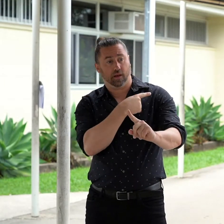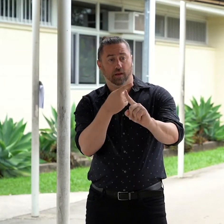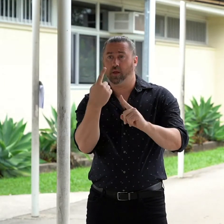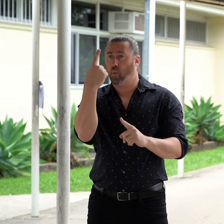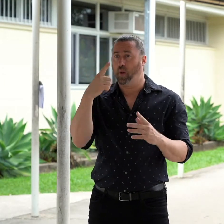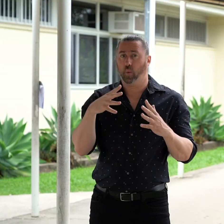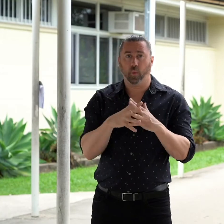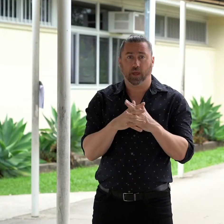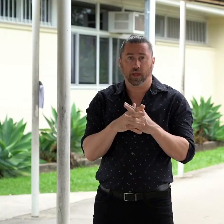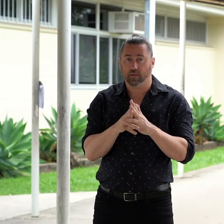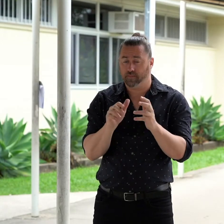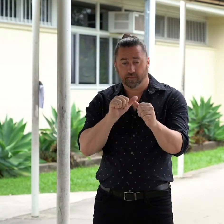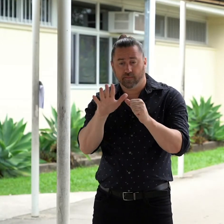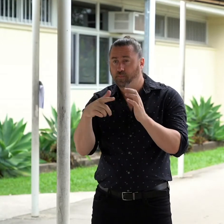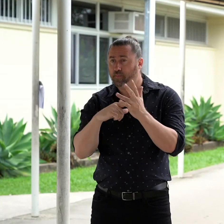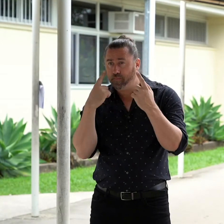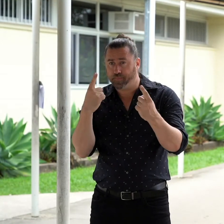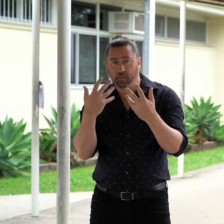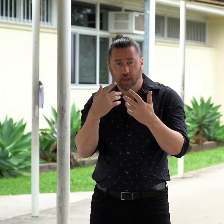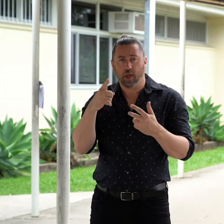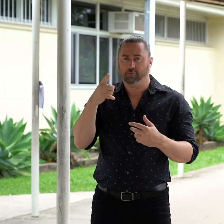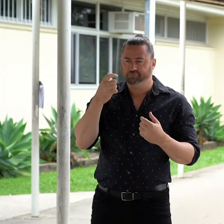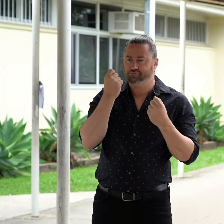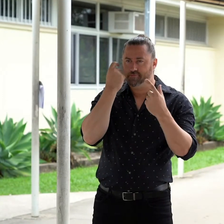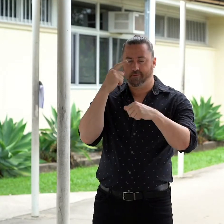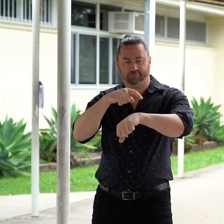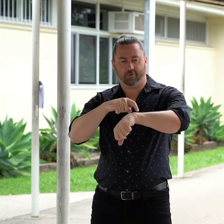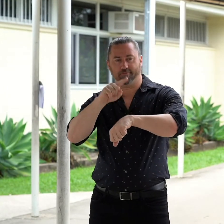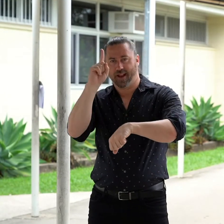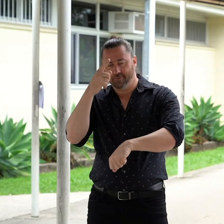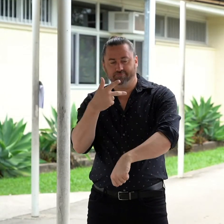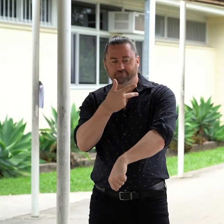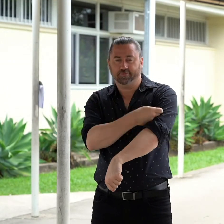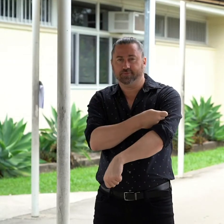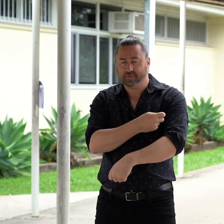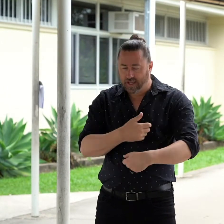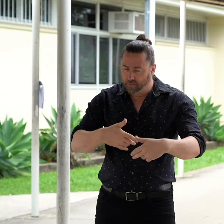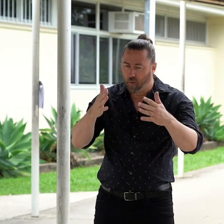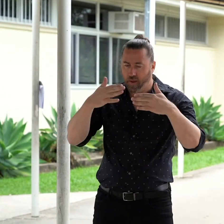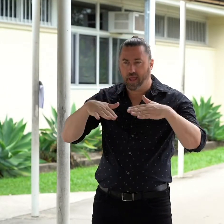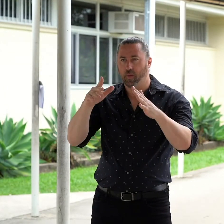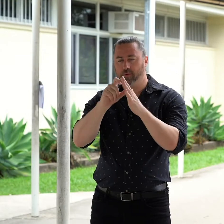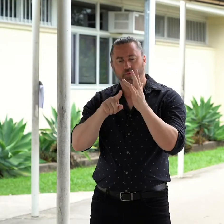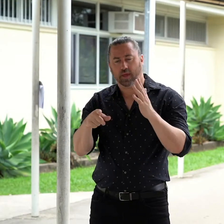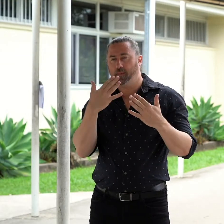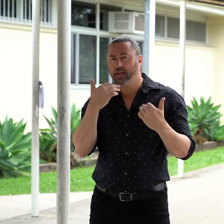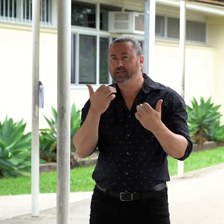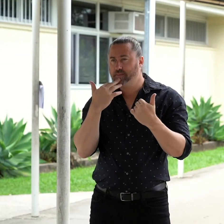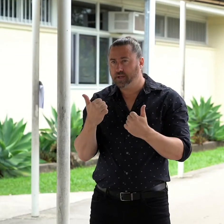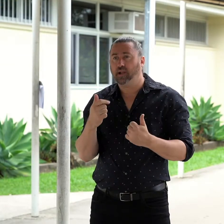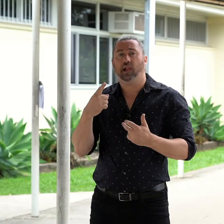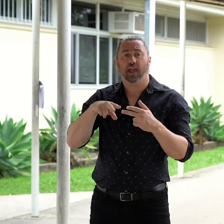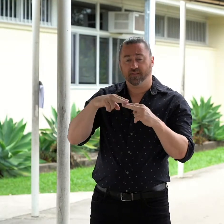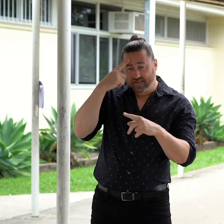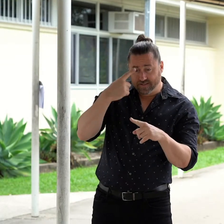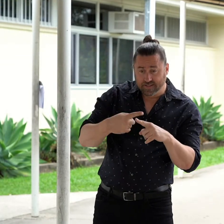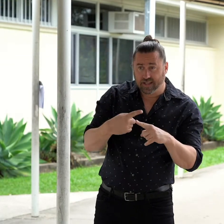that is fantastic. Keep it up, keep coming forward, getting the jab, and of course, making sure you're staying home when you're